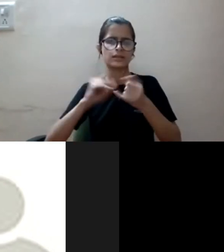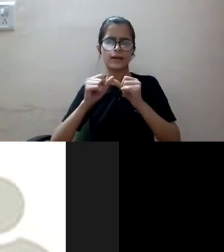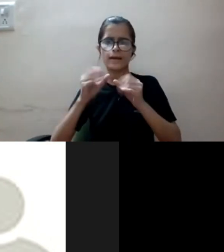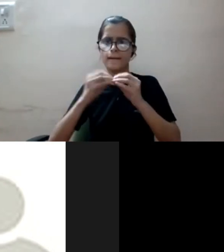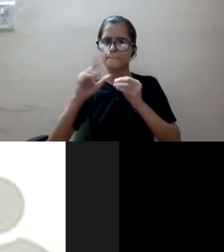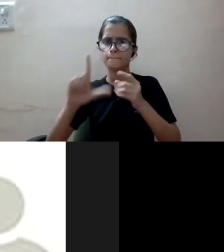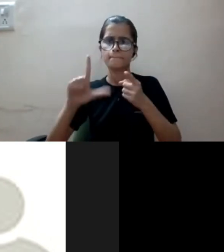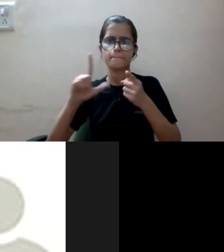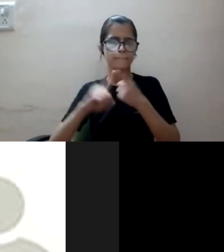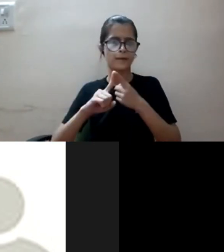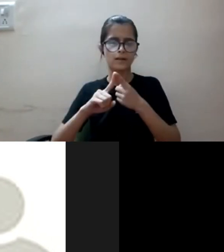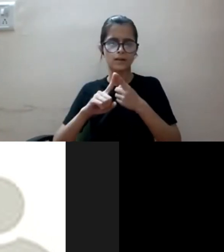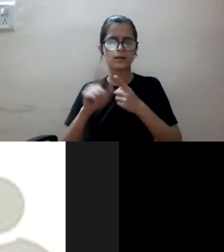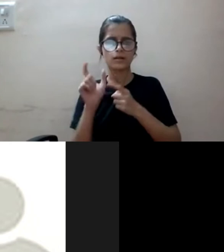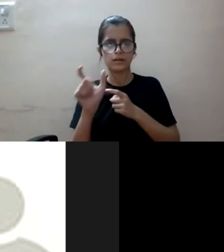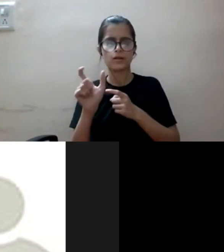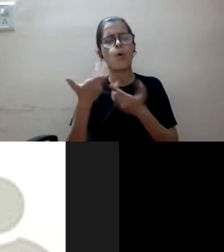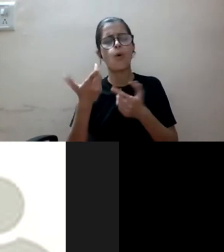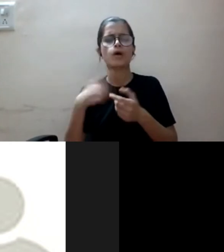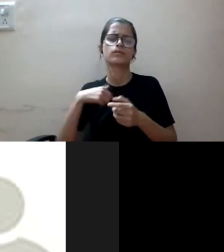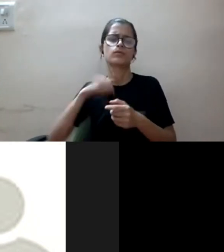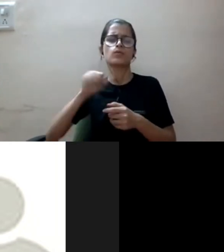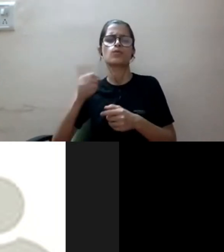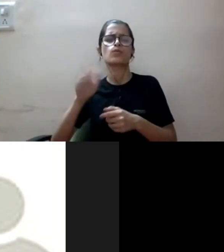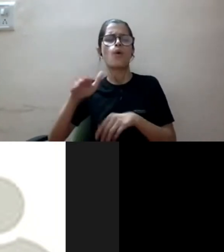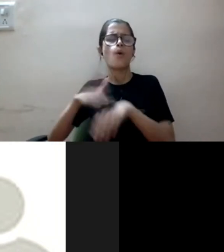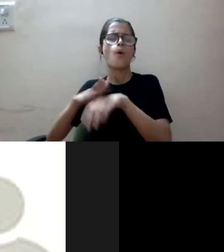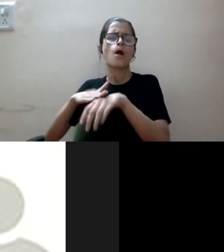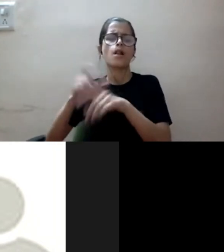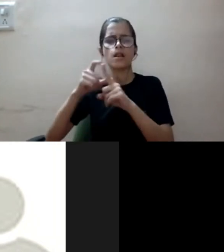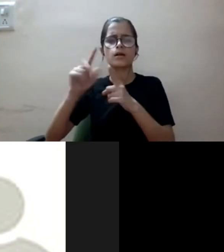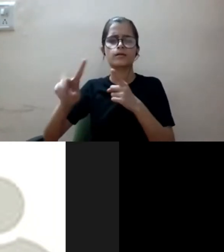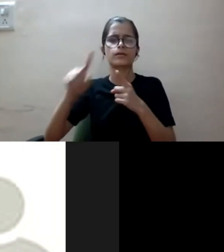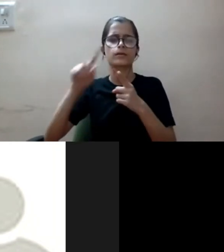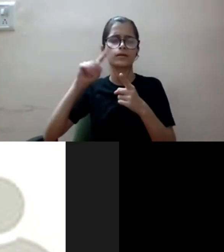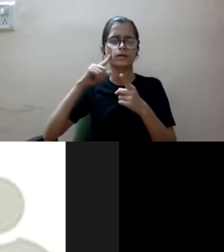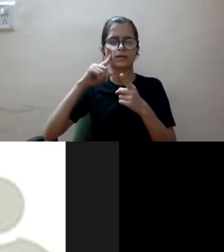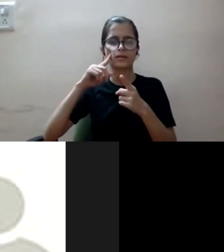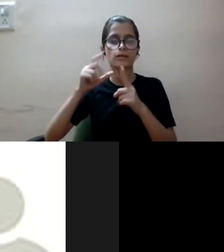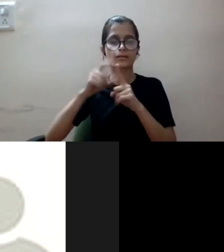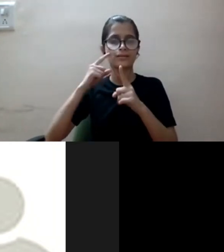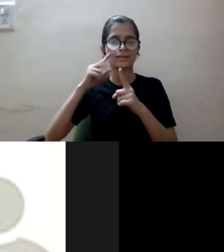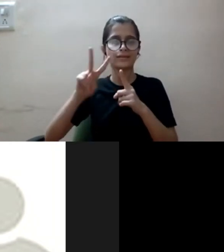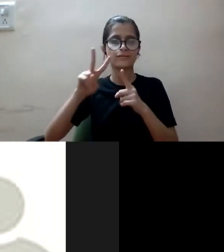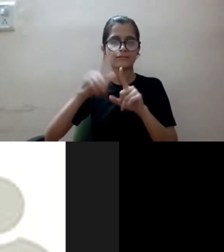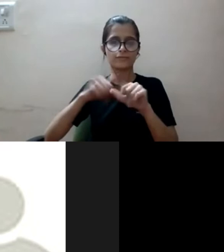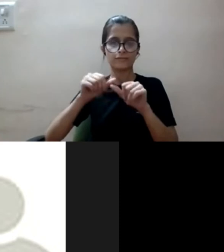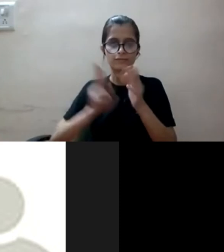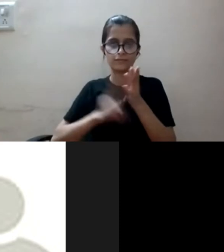you know, people, divyang. And divya in itself,